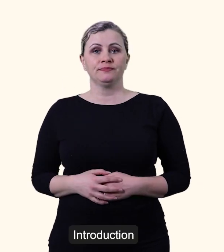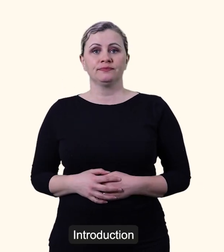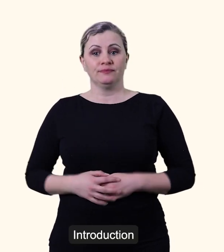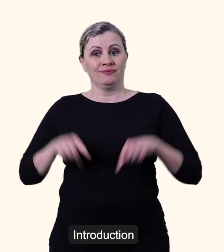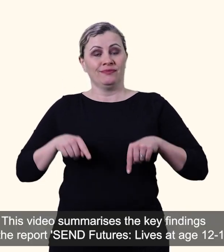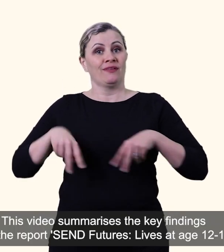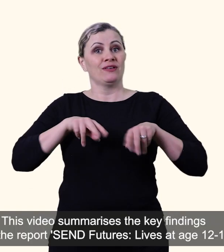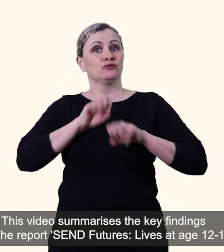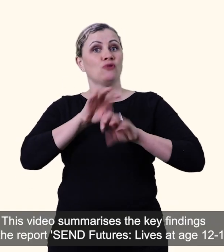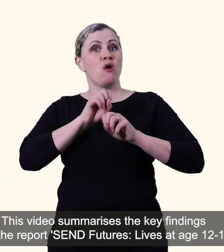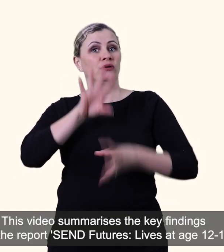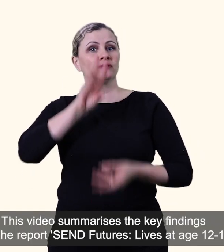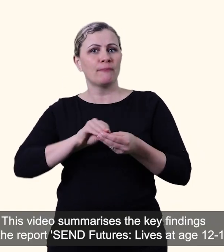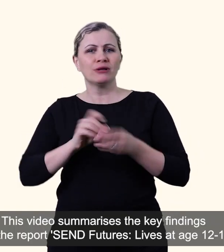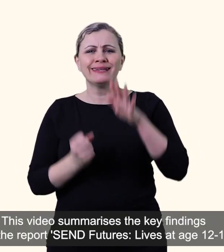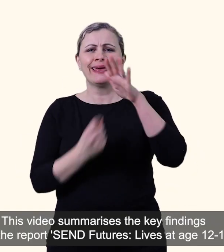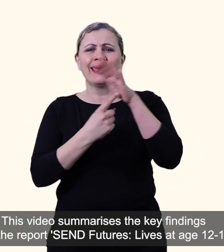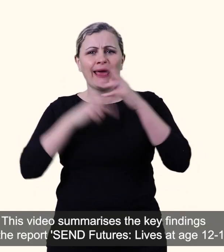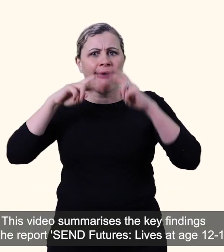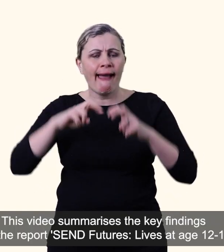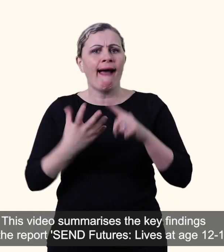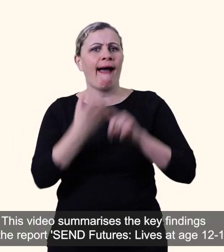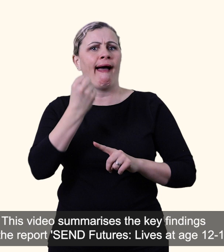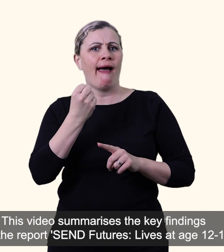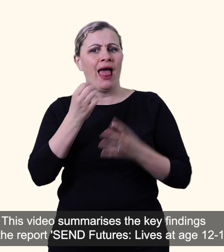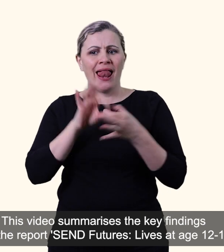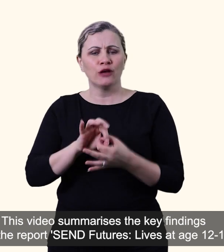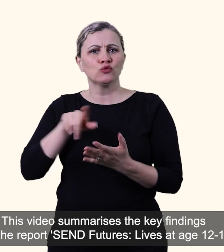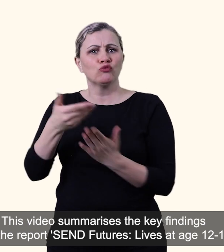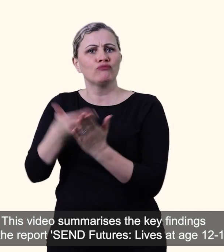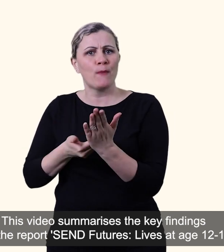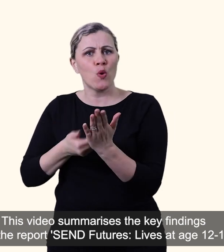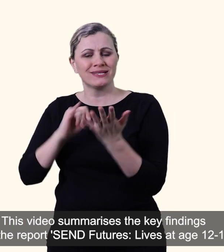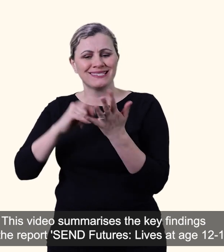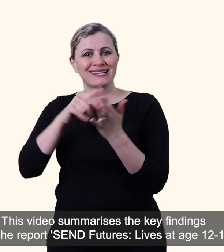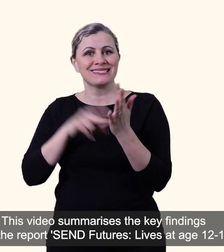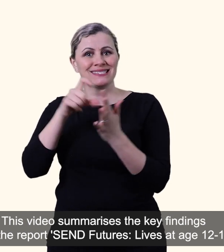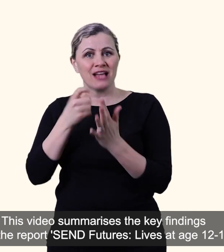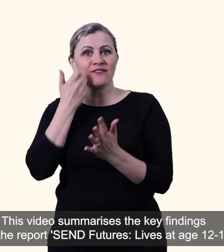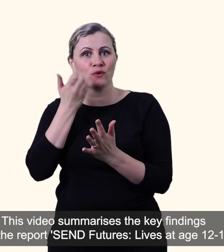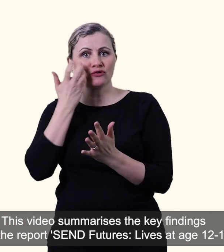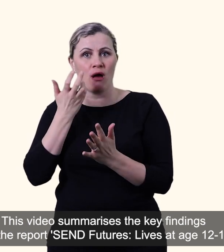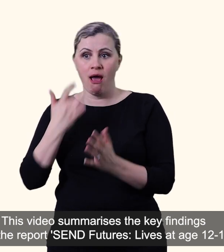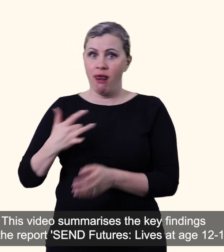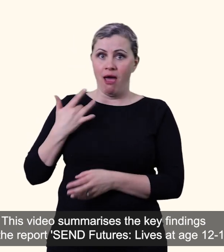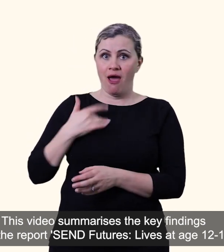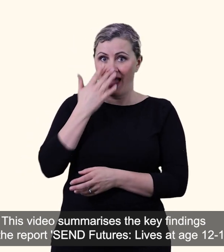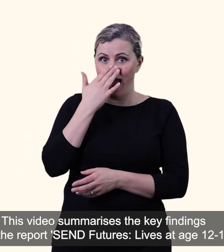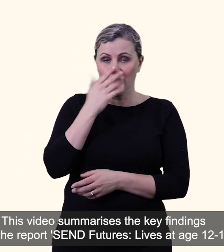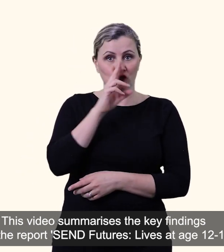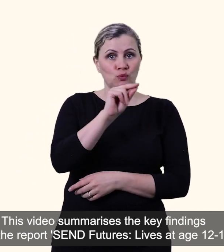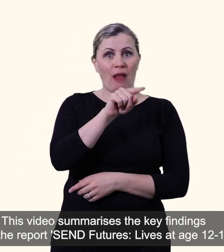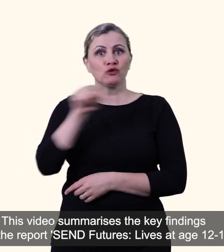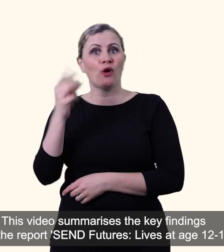Introduction. This video summarises the key findings from the report Send Futures. Lives at